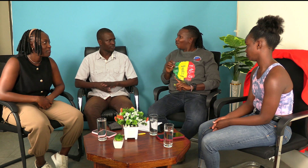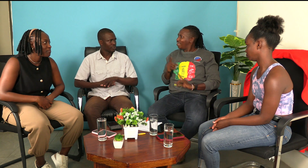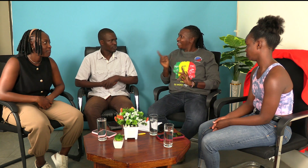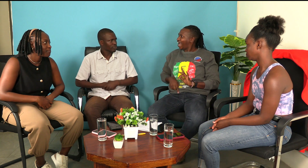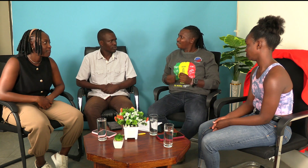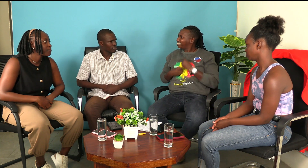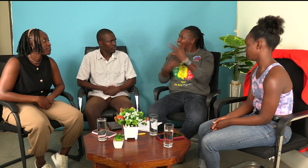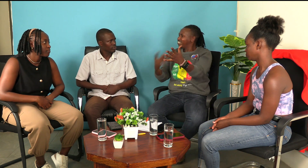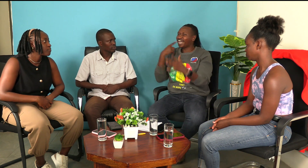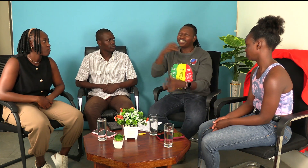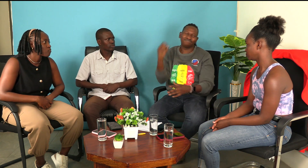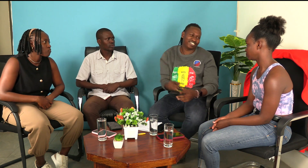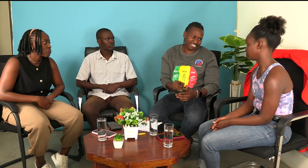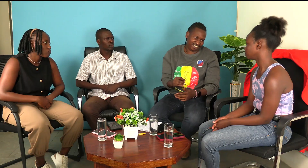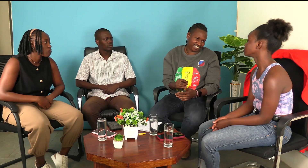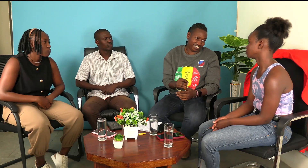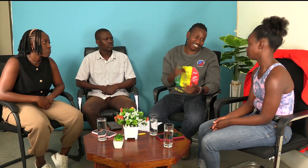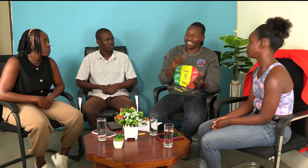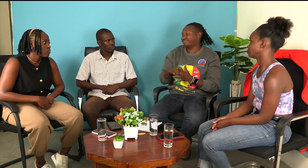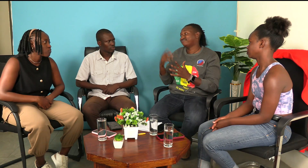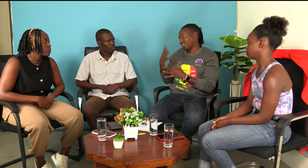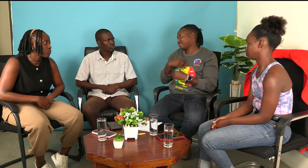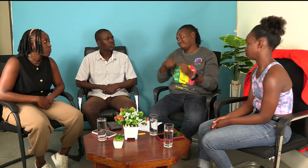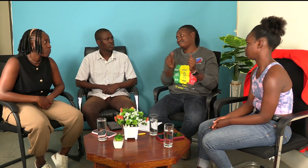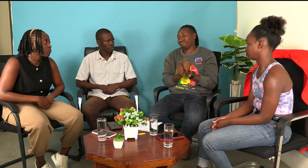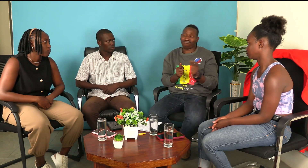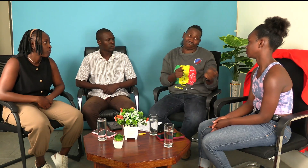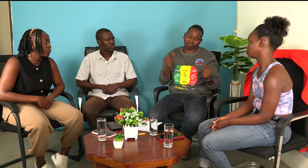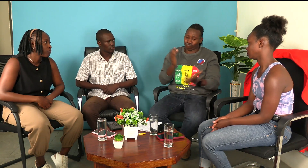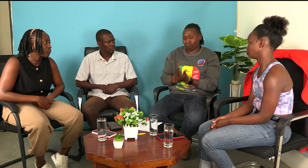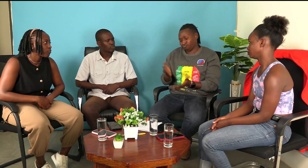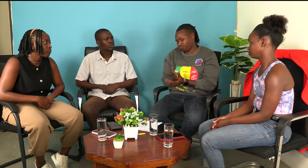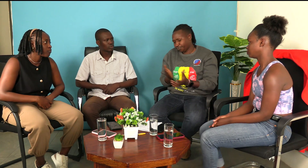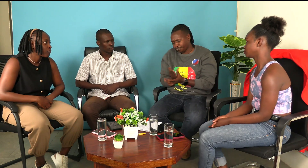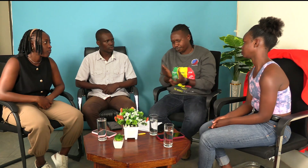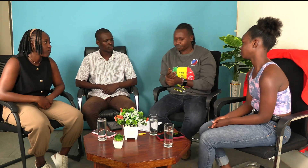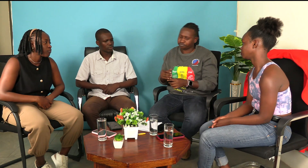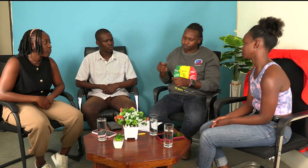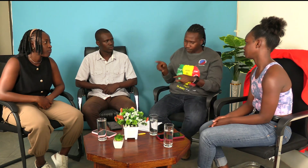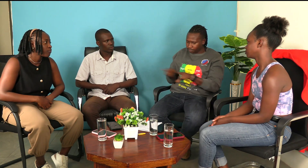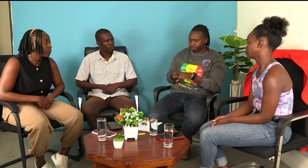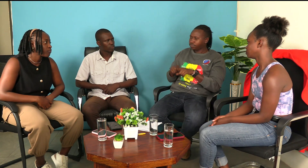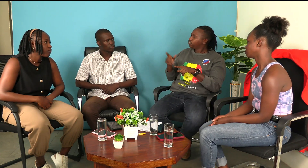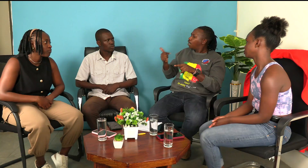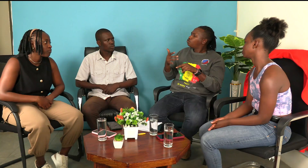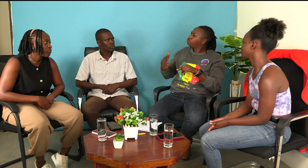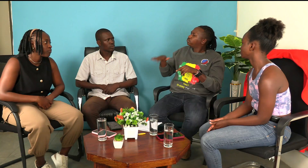sometimes it makes a deaf person feel like no, they cannot offer this information because they were taught by someone, right? But